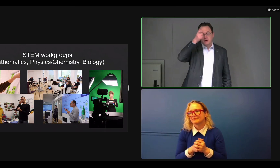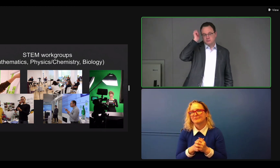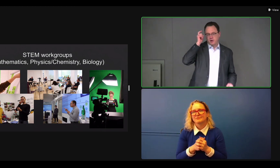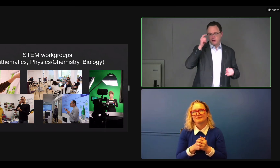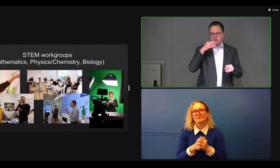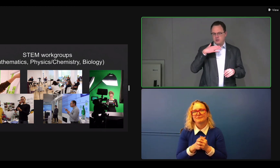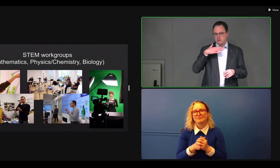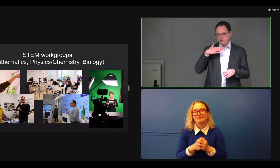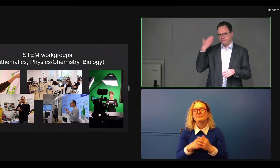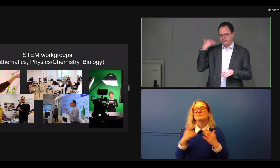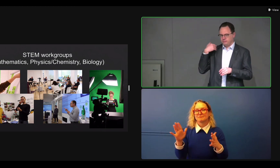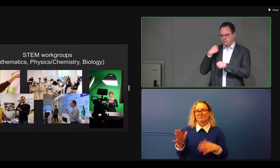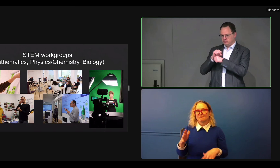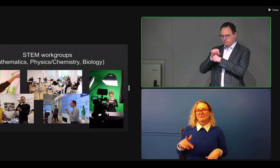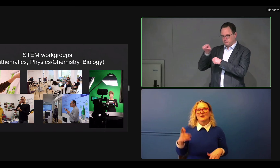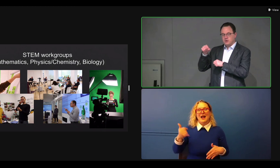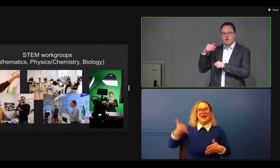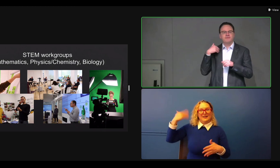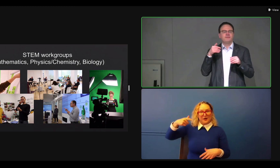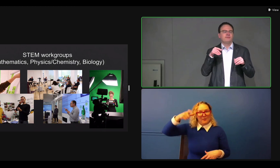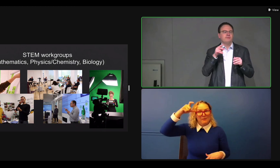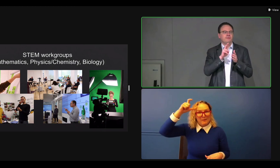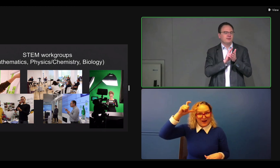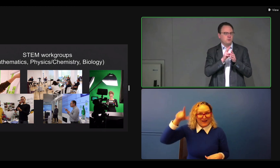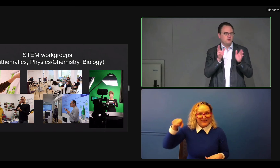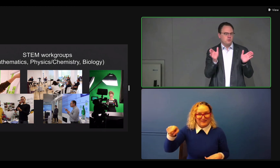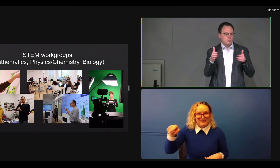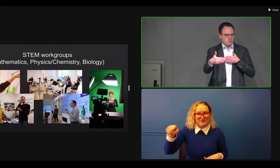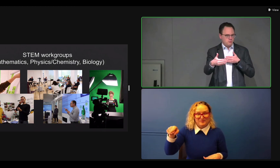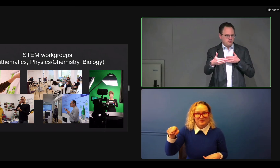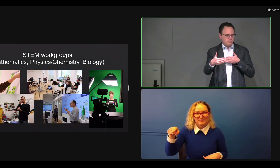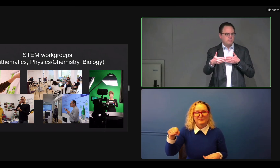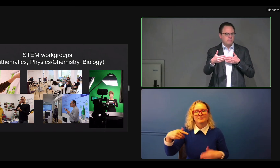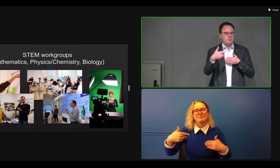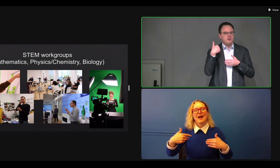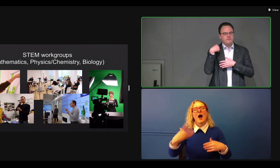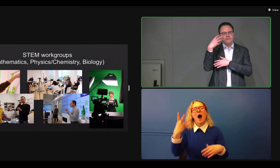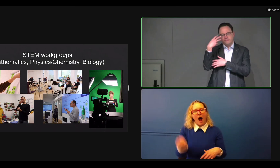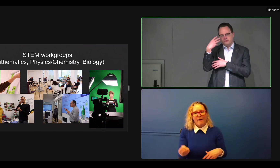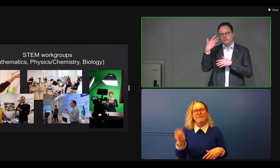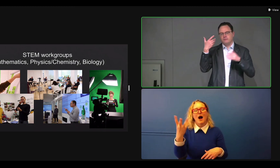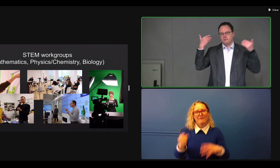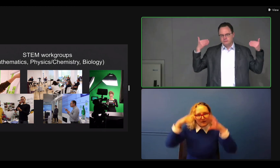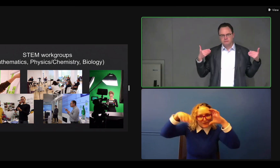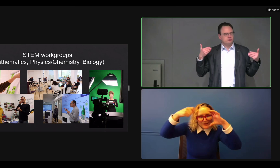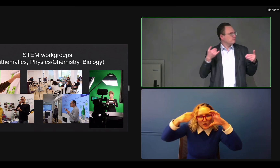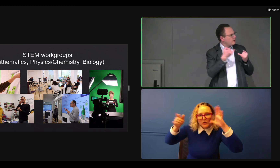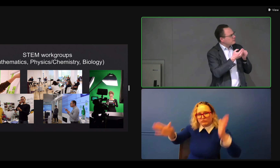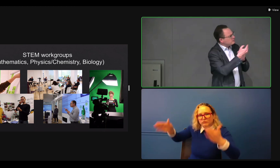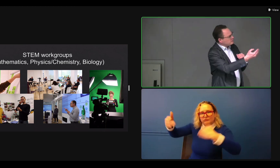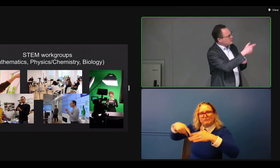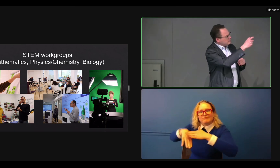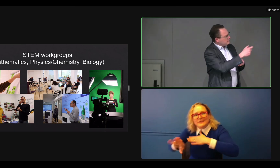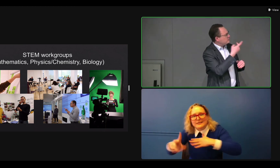the 2 mediums, though. My former work at the Max Planck Institute actually had a studio,